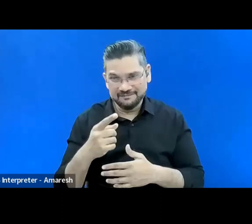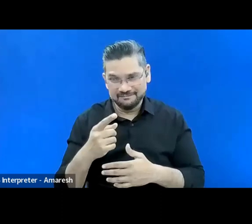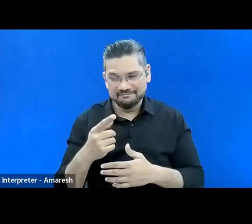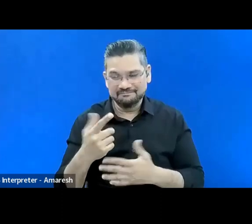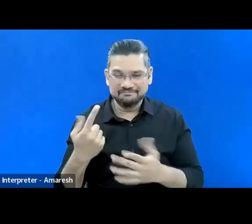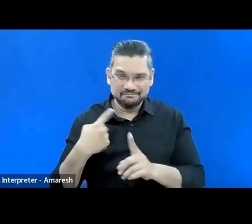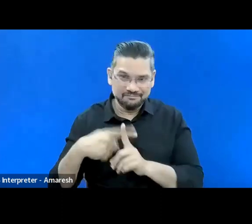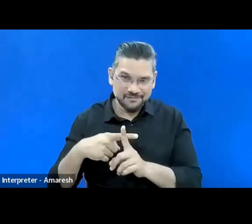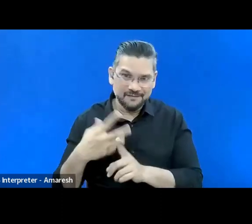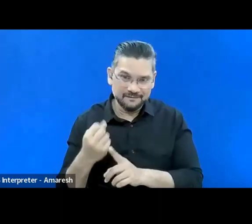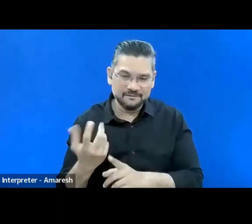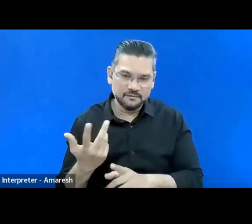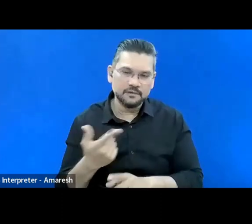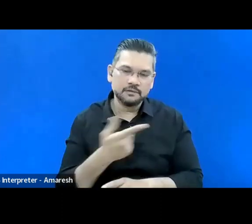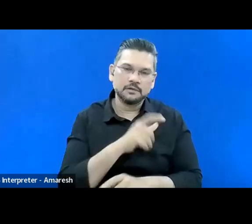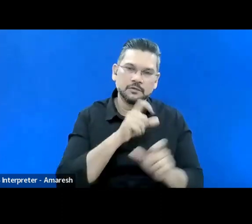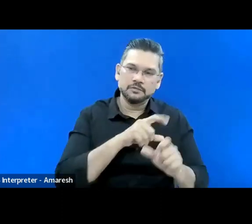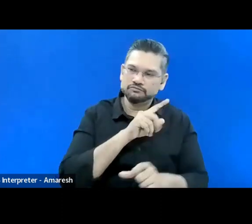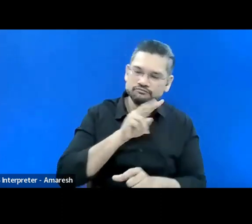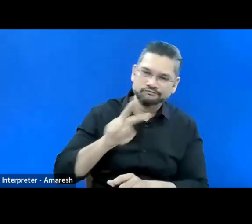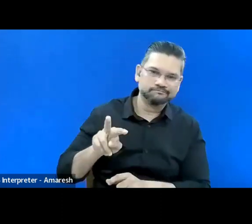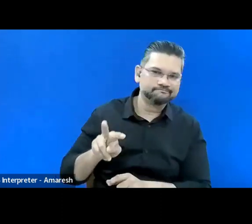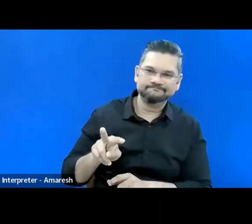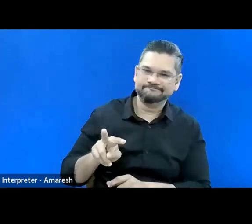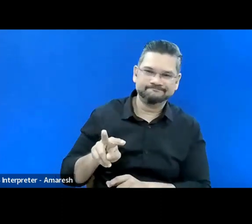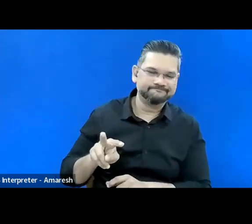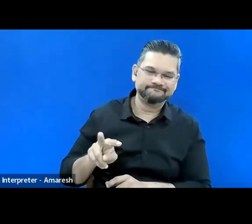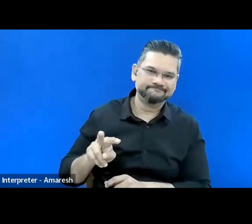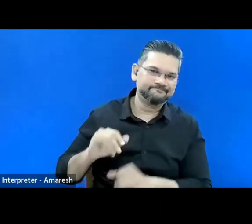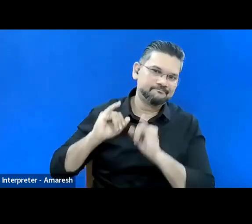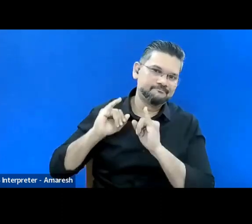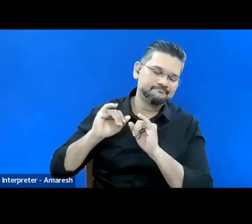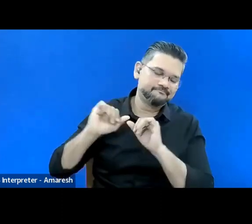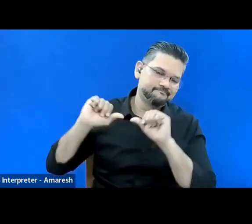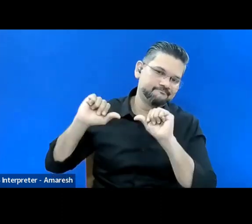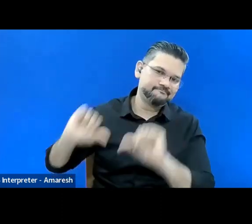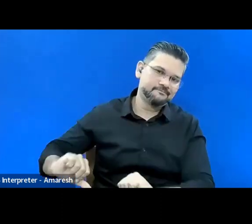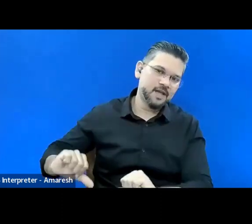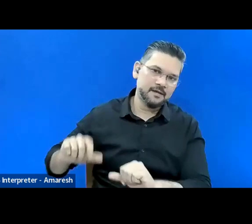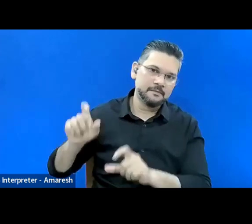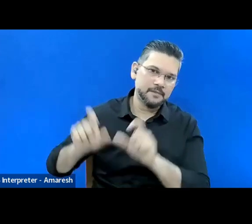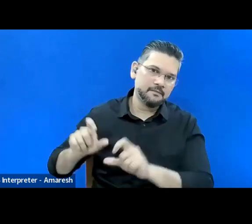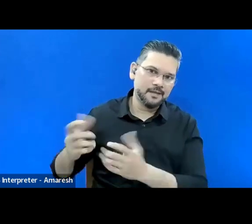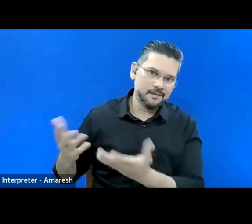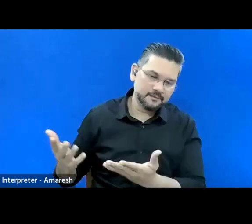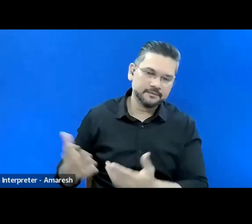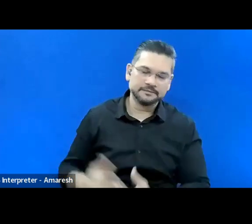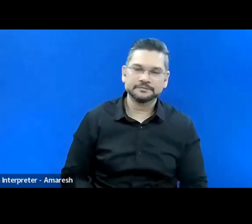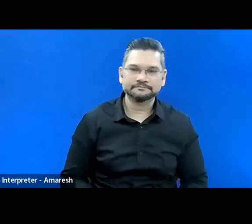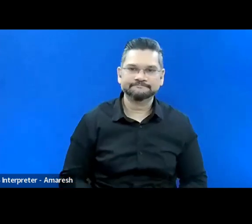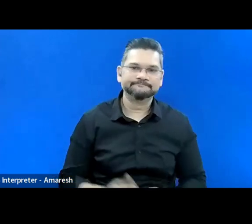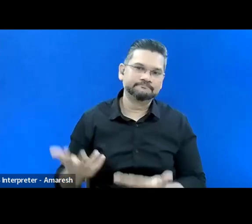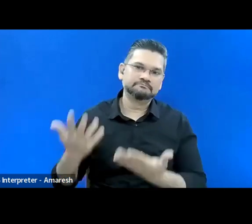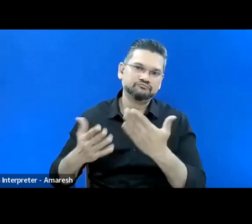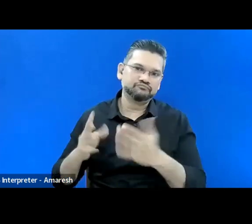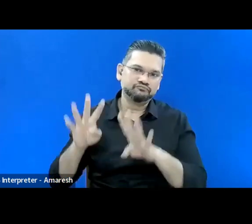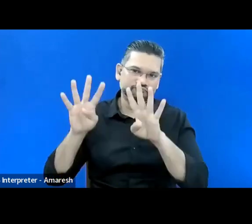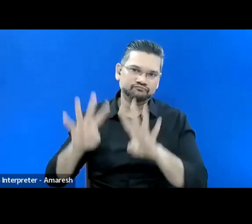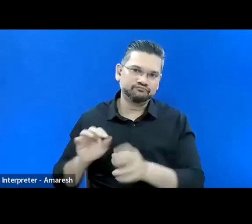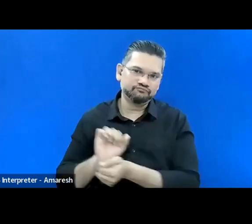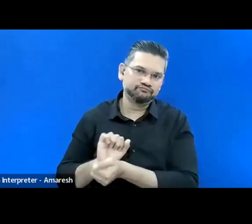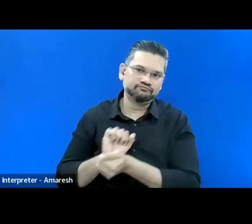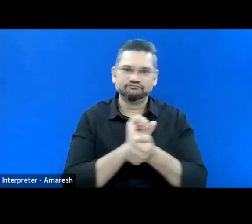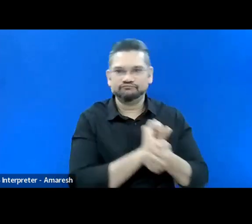from the angle of criminal. So they are put behind bars in such a way that in the name of